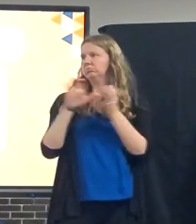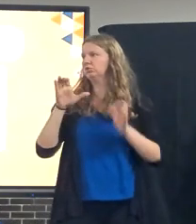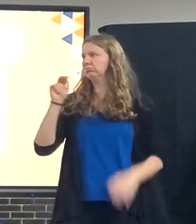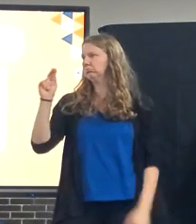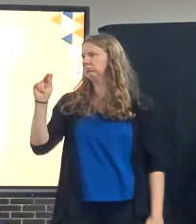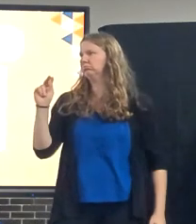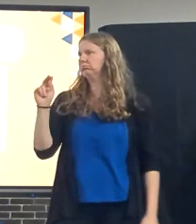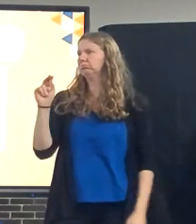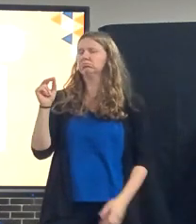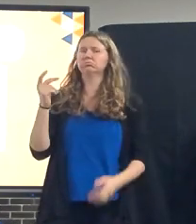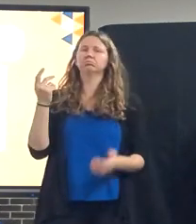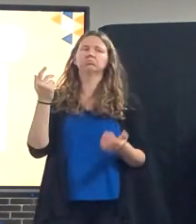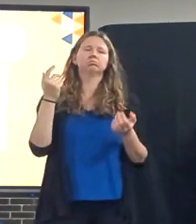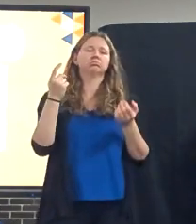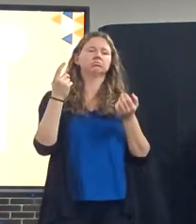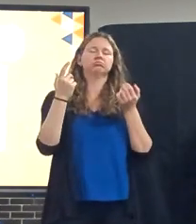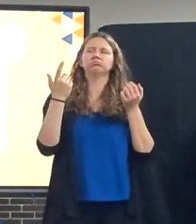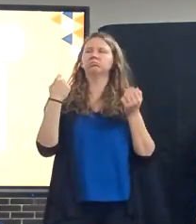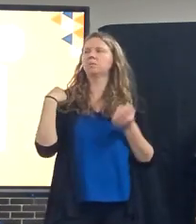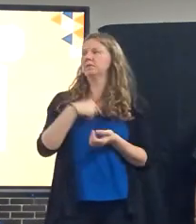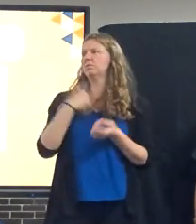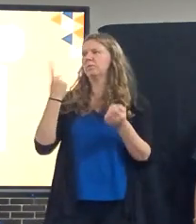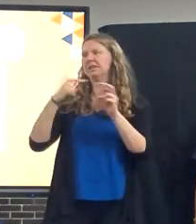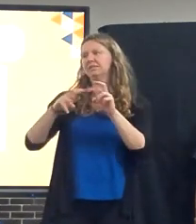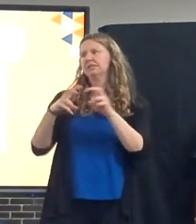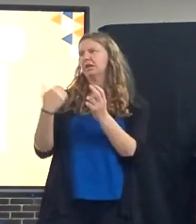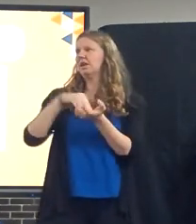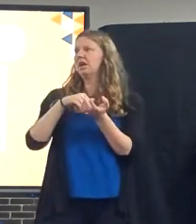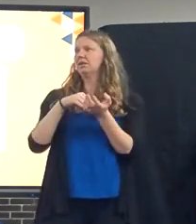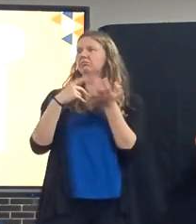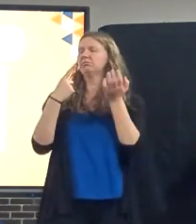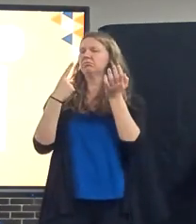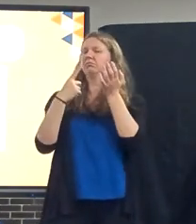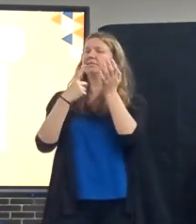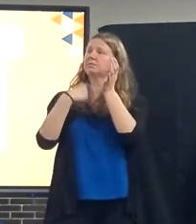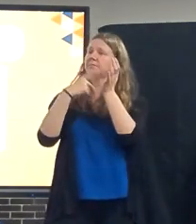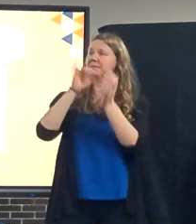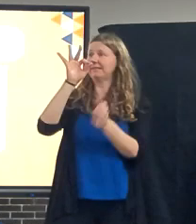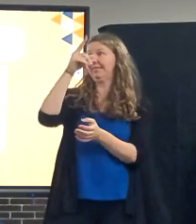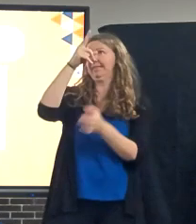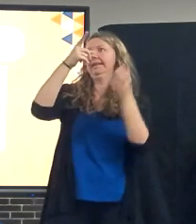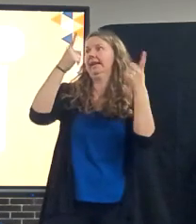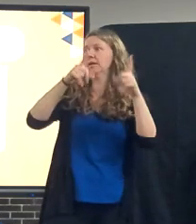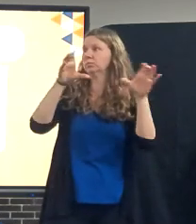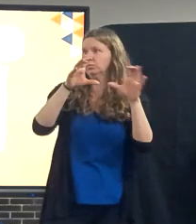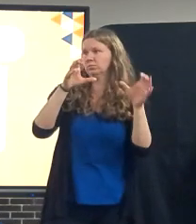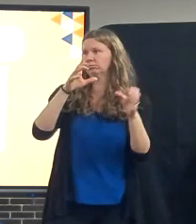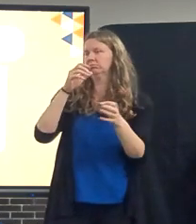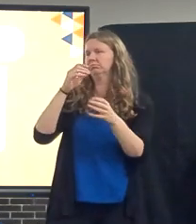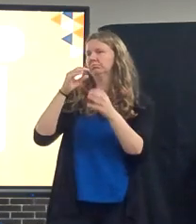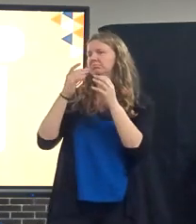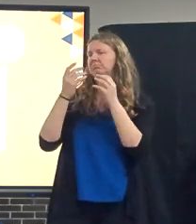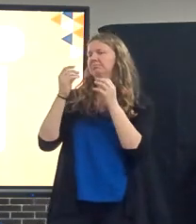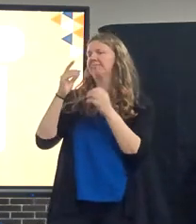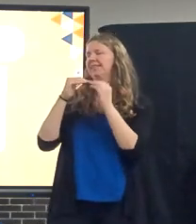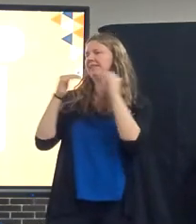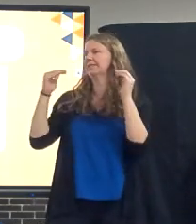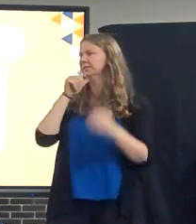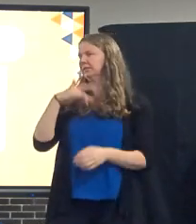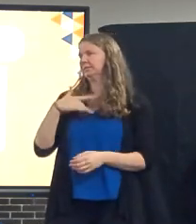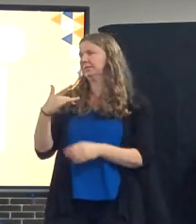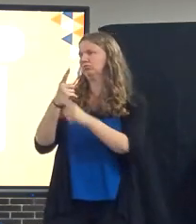this is Amanda. Not all schools do use it, so no, not always. But we always do an assessment anyways. If they happen